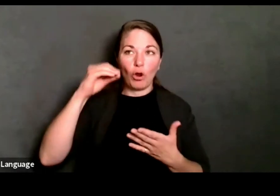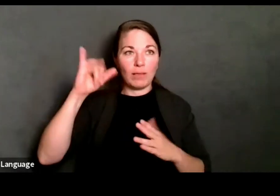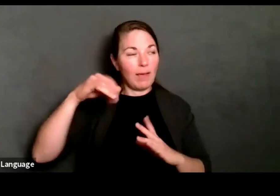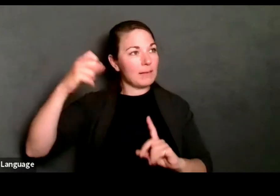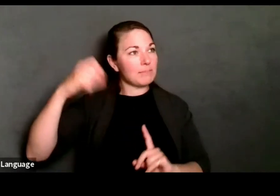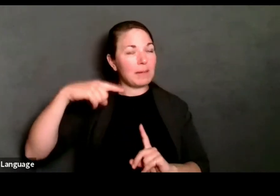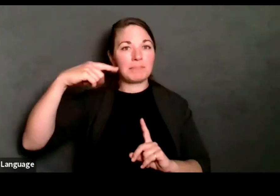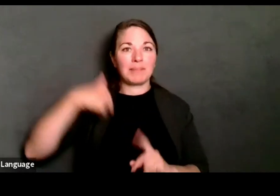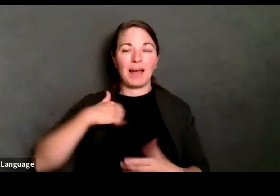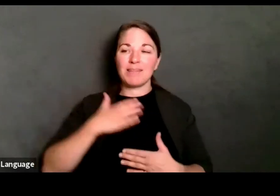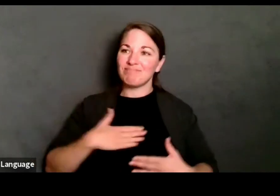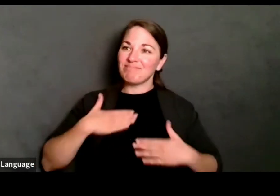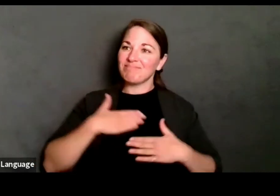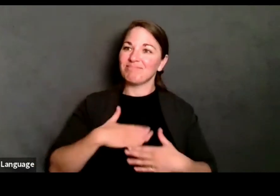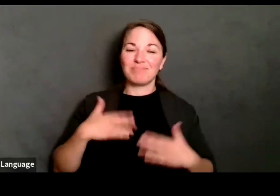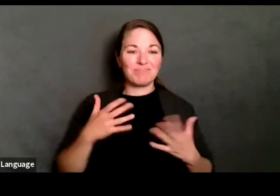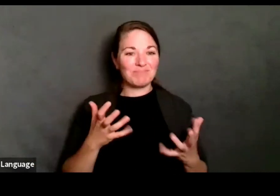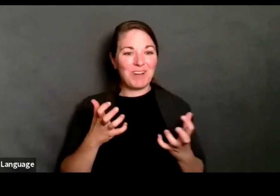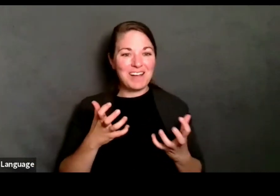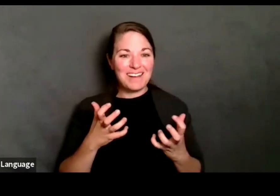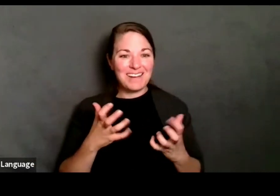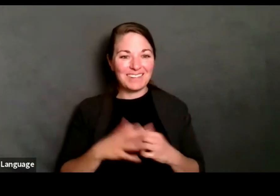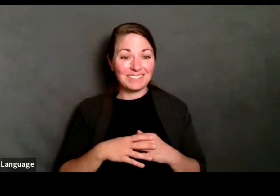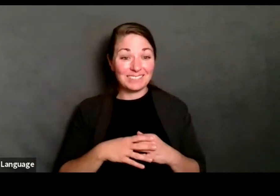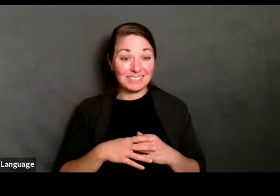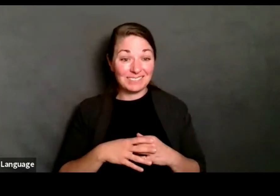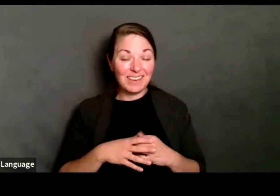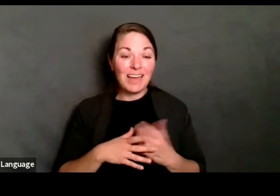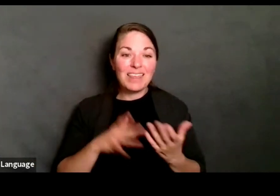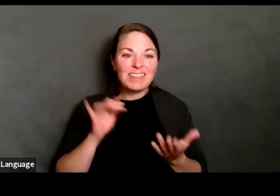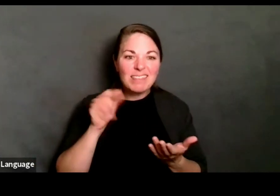stimulus is enjoyed or wanted. I mean, this is the